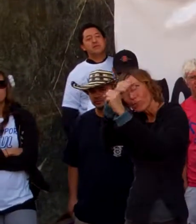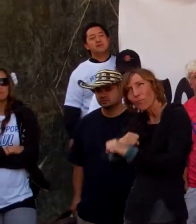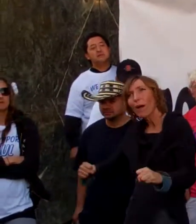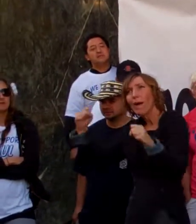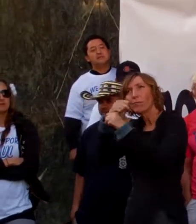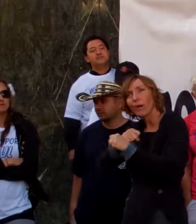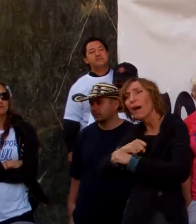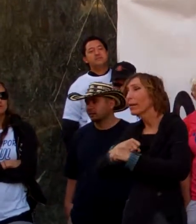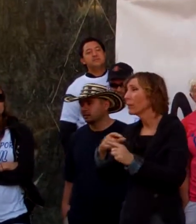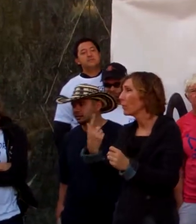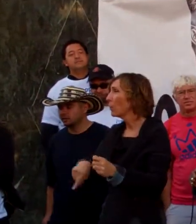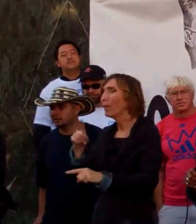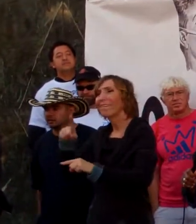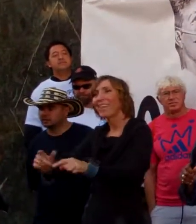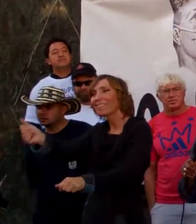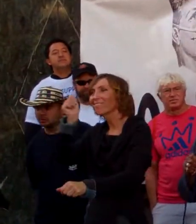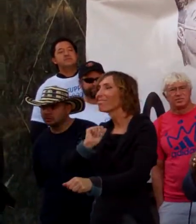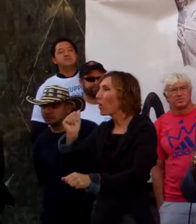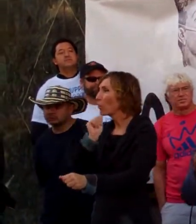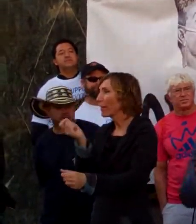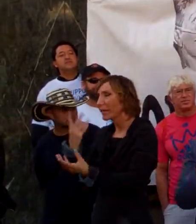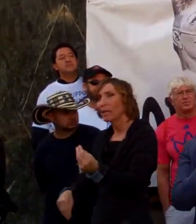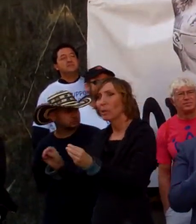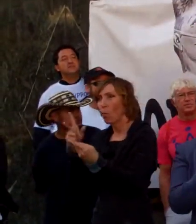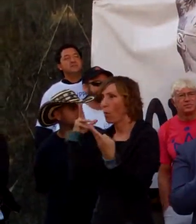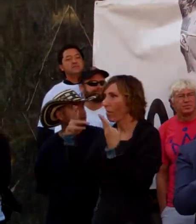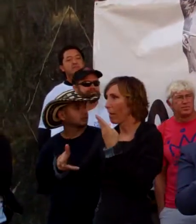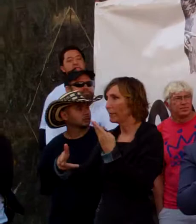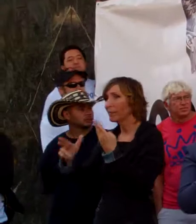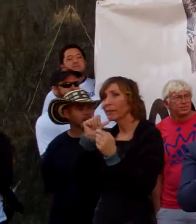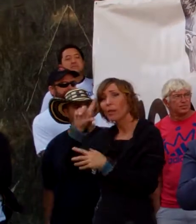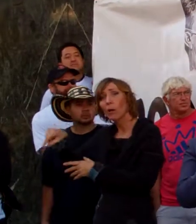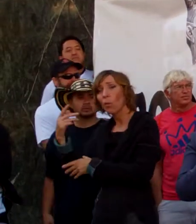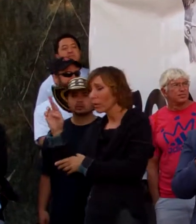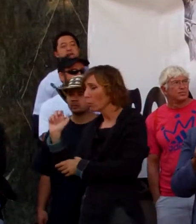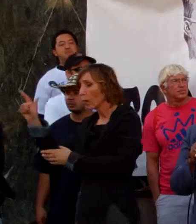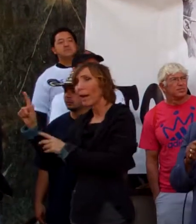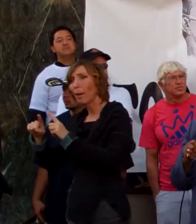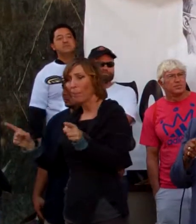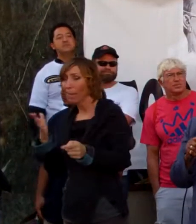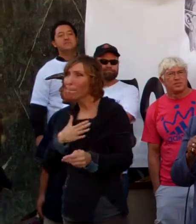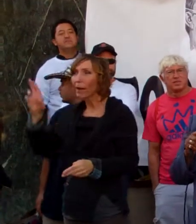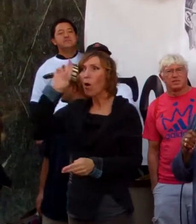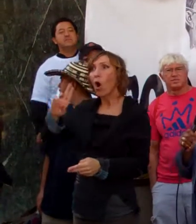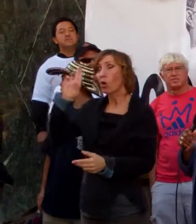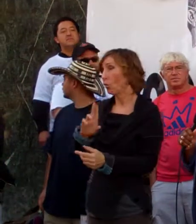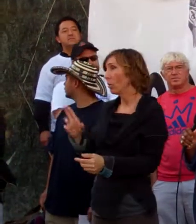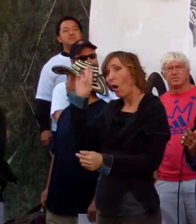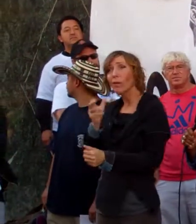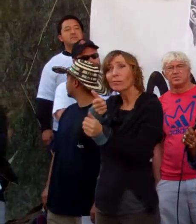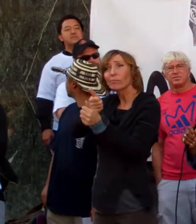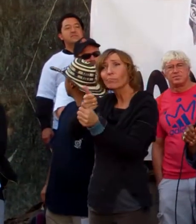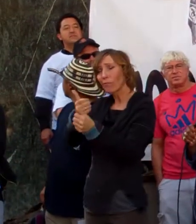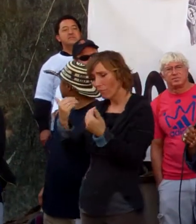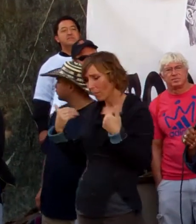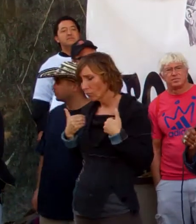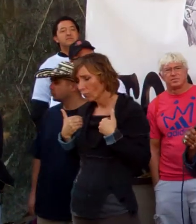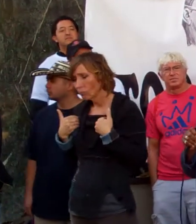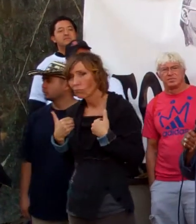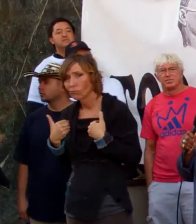it. We can't stand another cut. And so it's not just about Raul. It's also about my uncle. My uncle who had